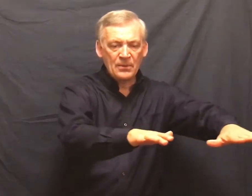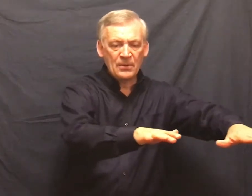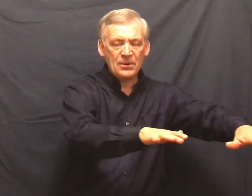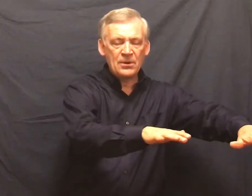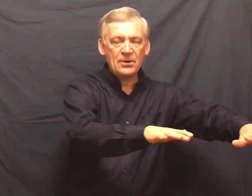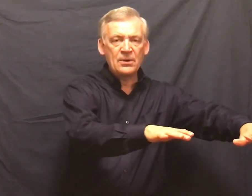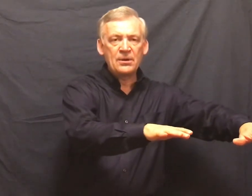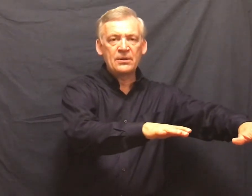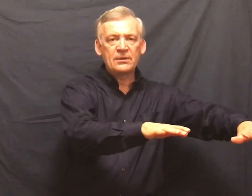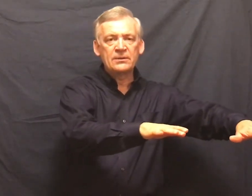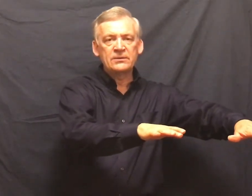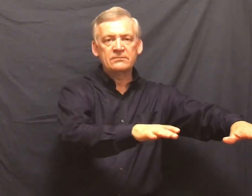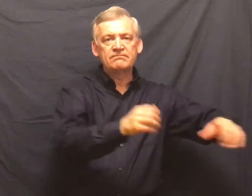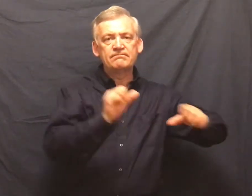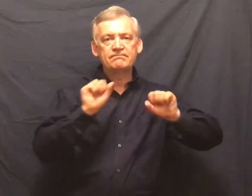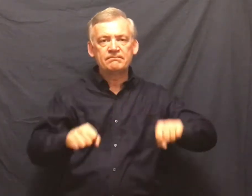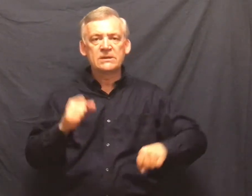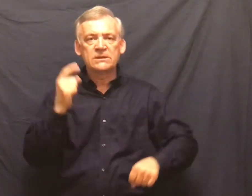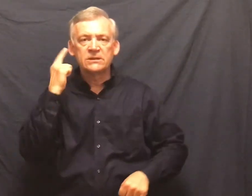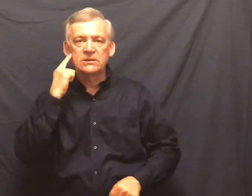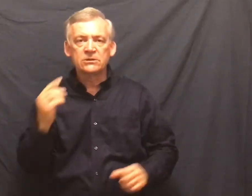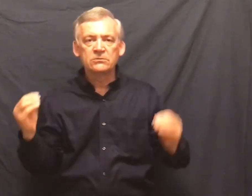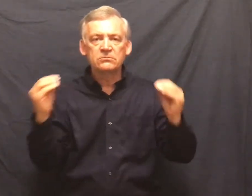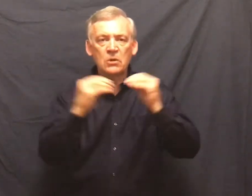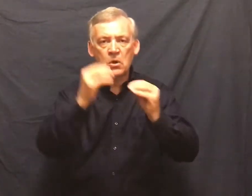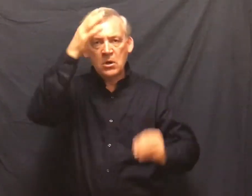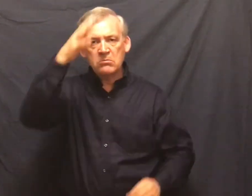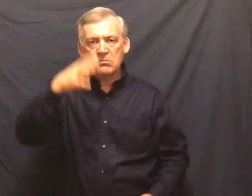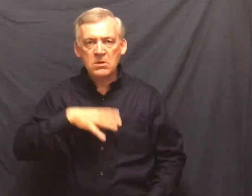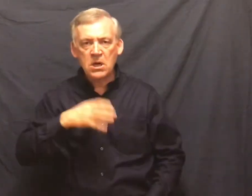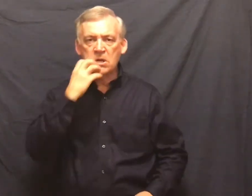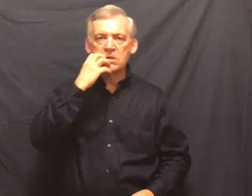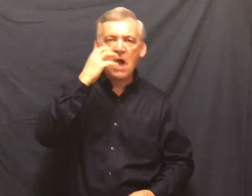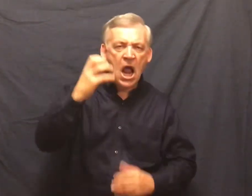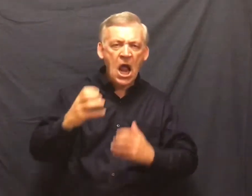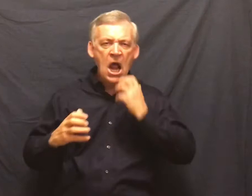And the shouts of men sounded again, this time much closer than before.